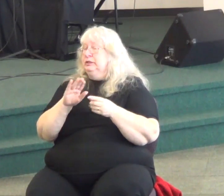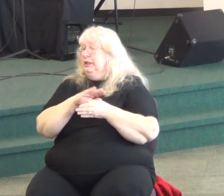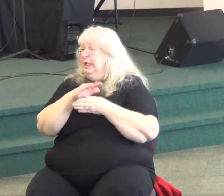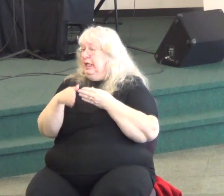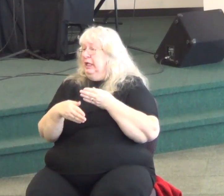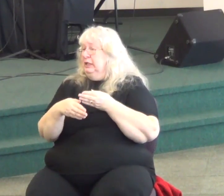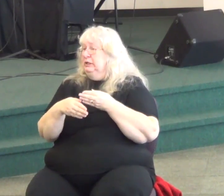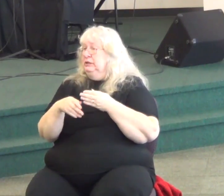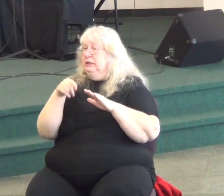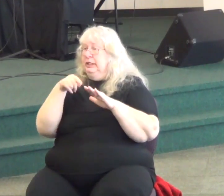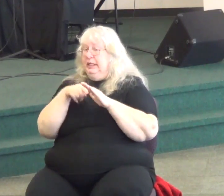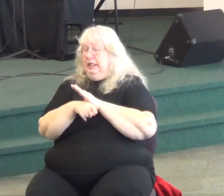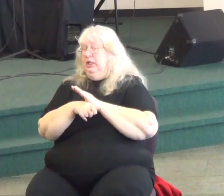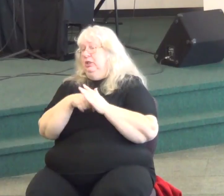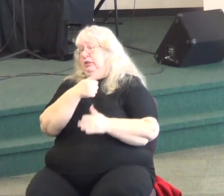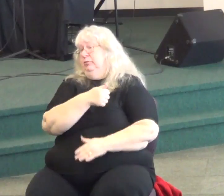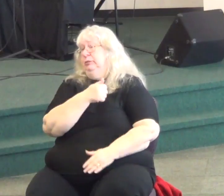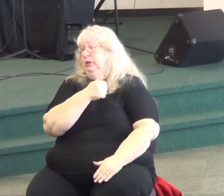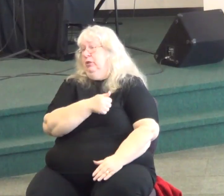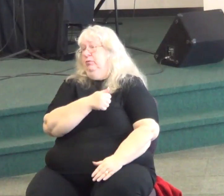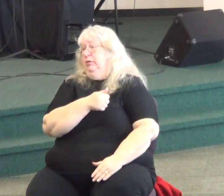and hide and lock themselves in a room.